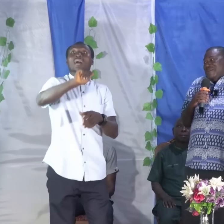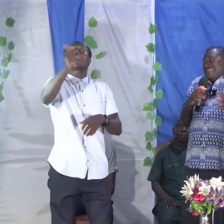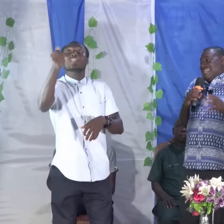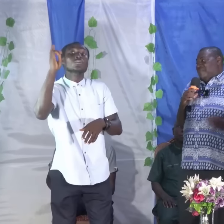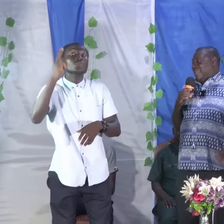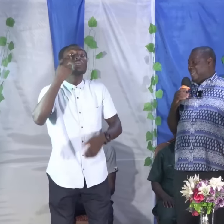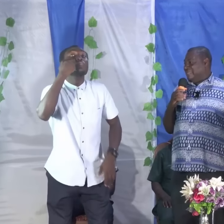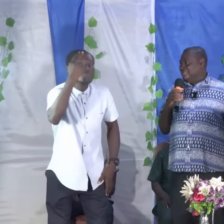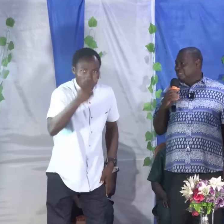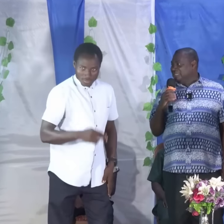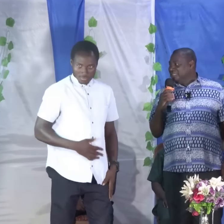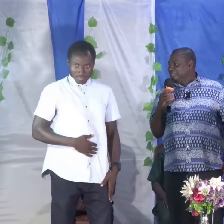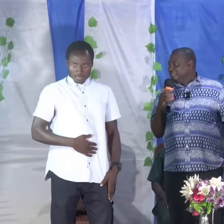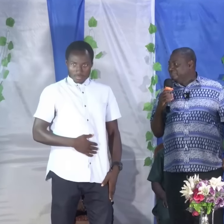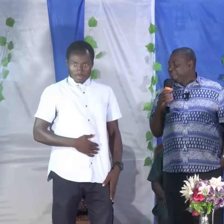be nkum hu die ni fan ye